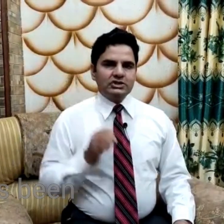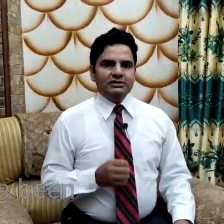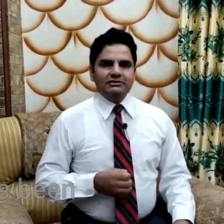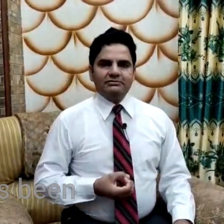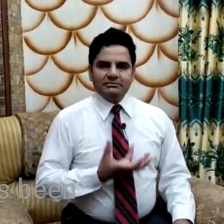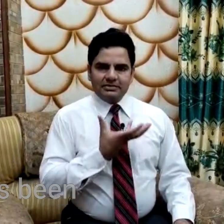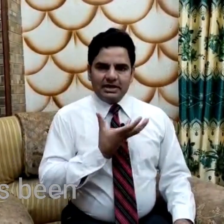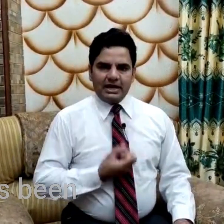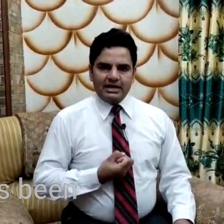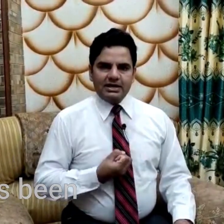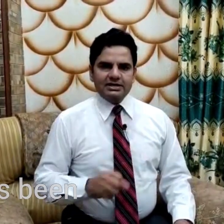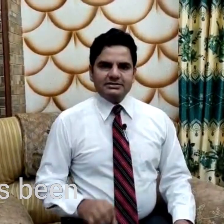she has,